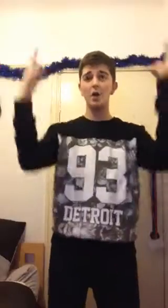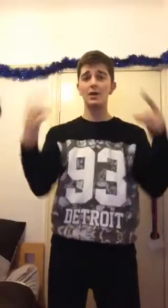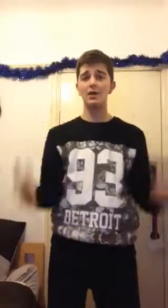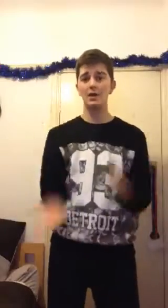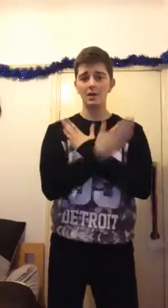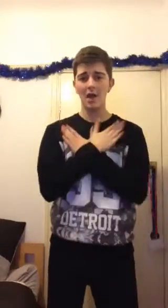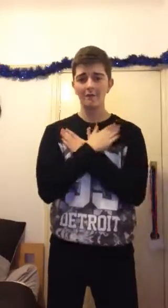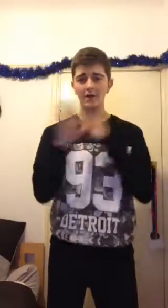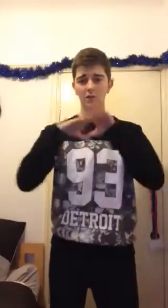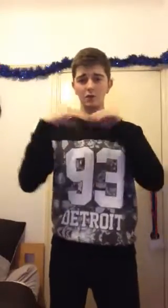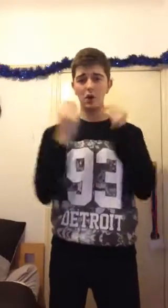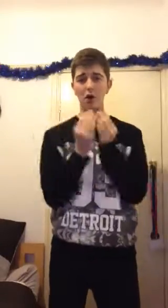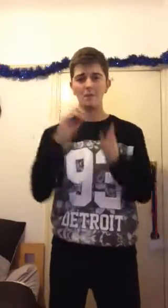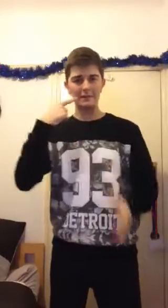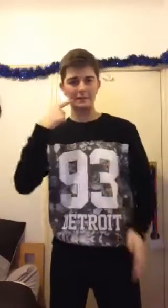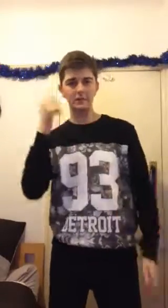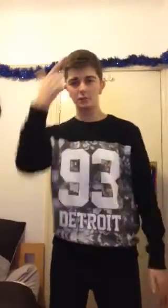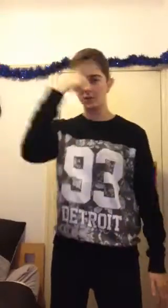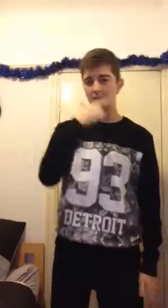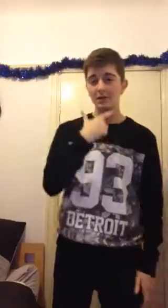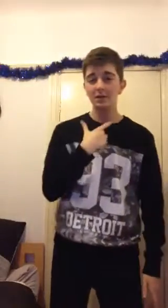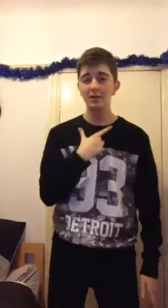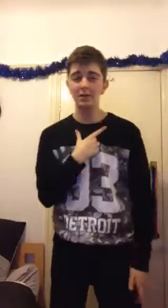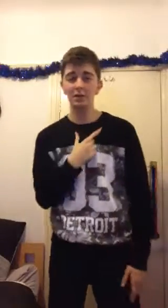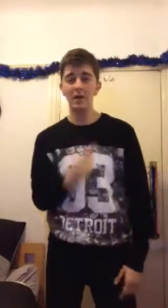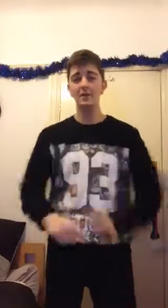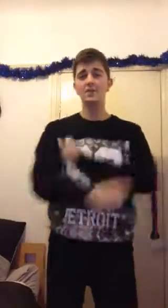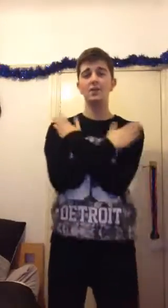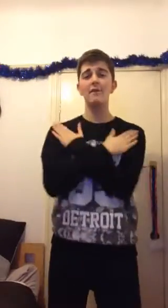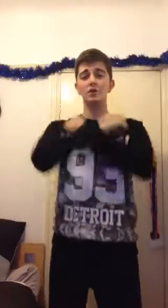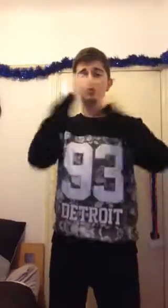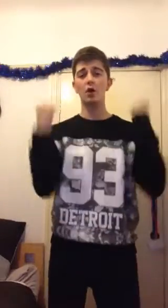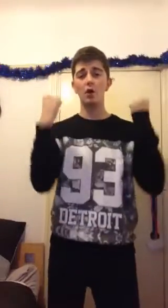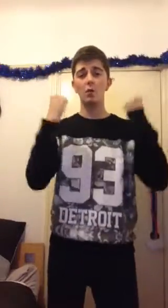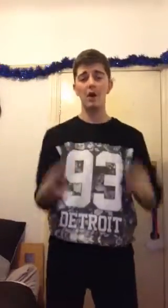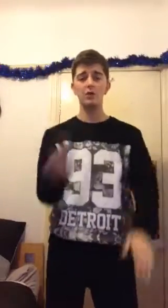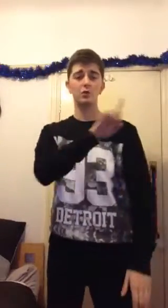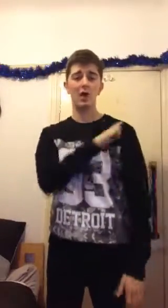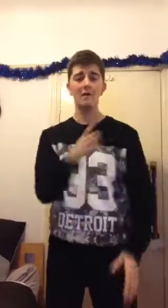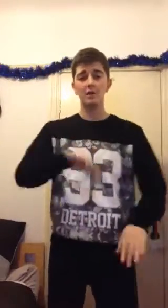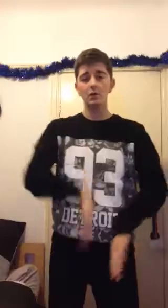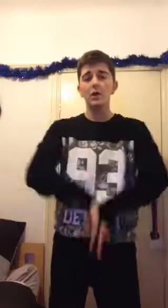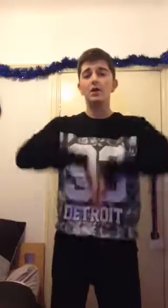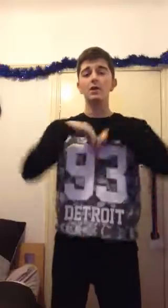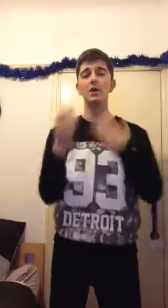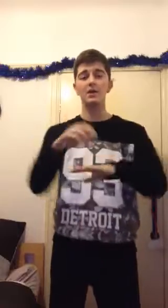So I think your love is open, and it's weird. diese love is strong, but i feel we need to